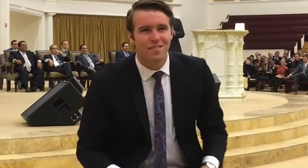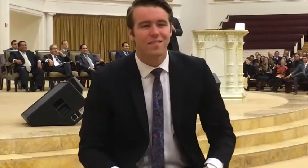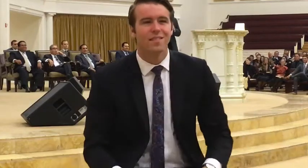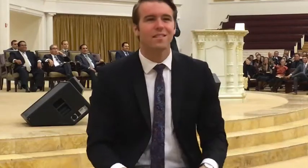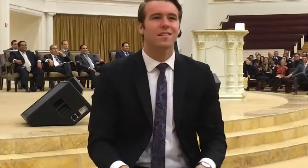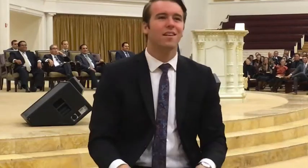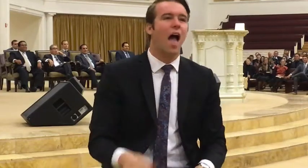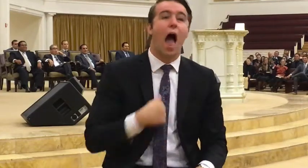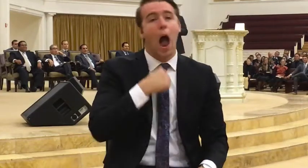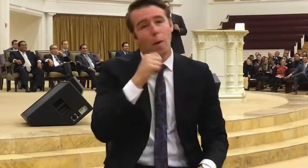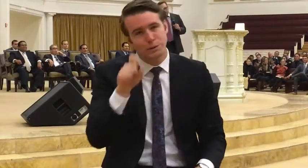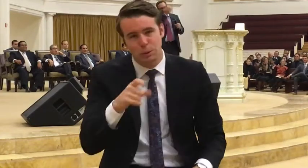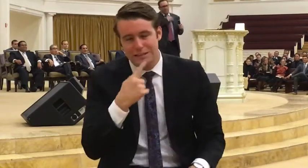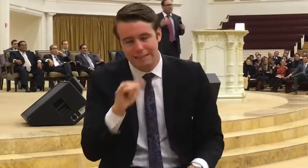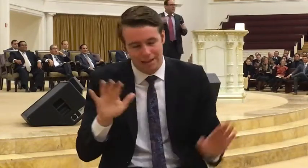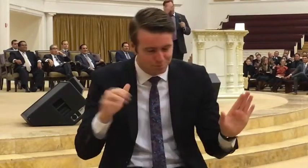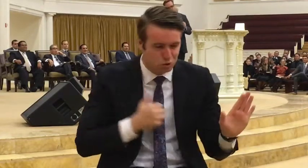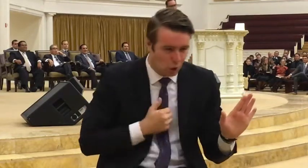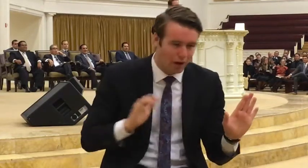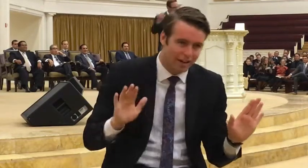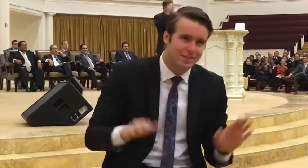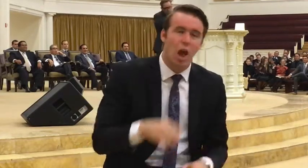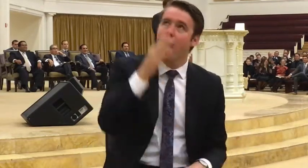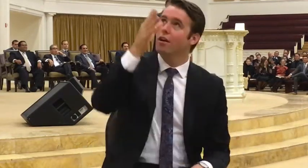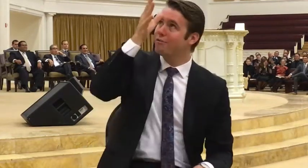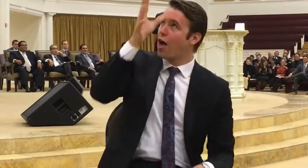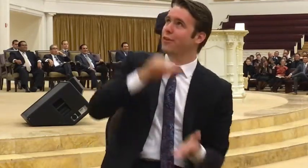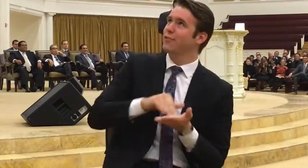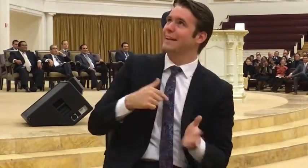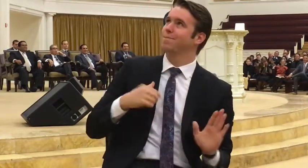Well, I wasn't supposed to say that. Father, forgive me.